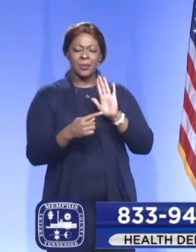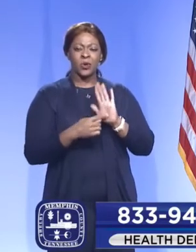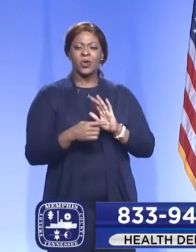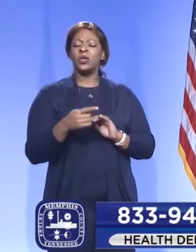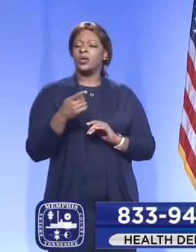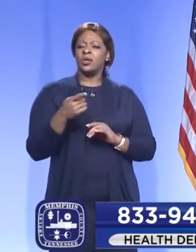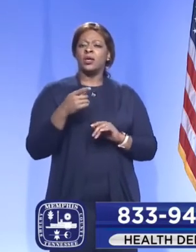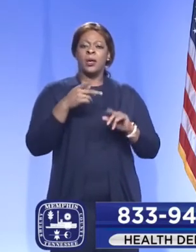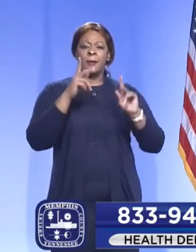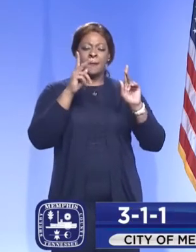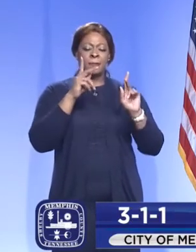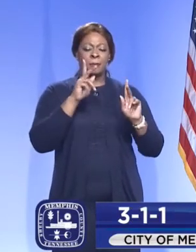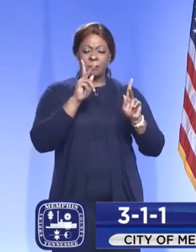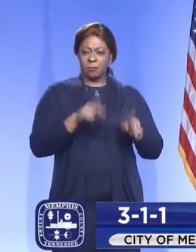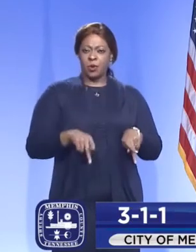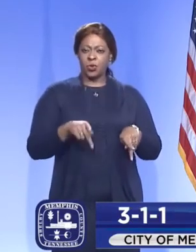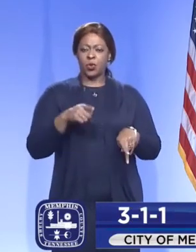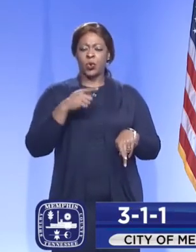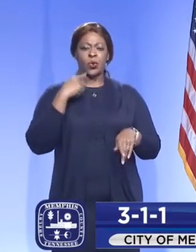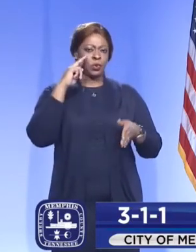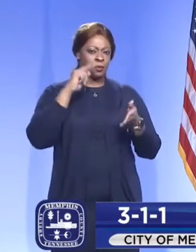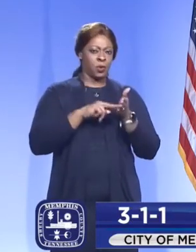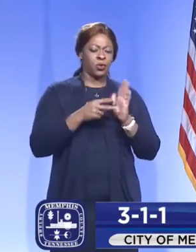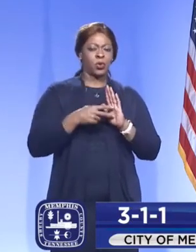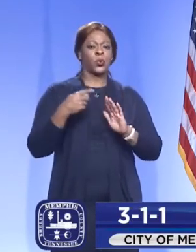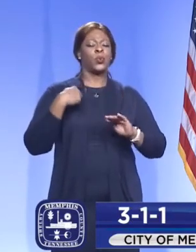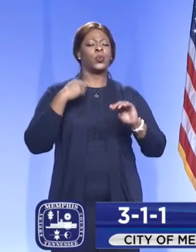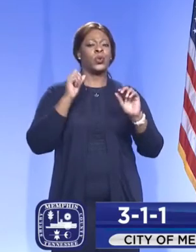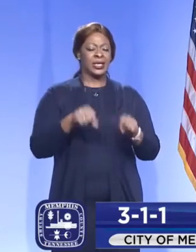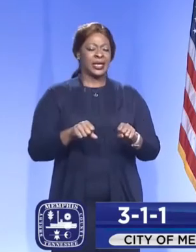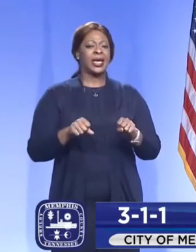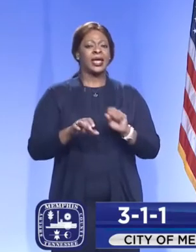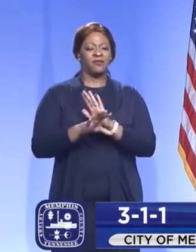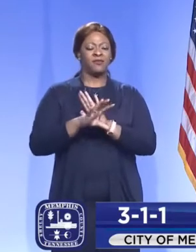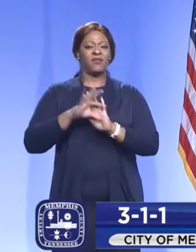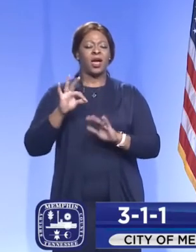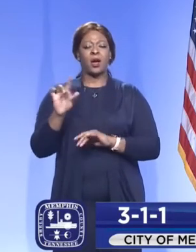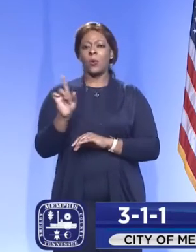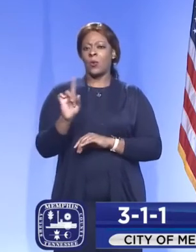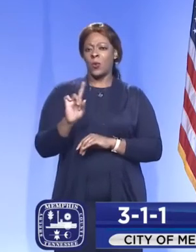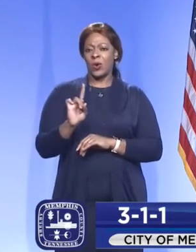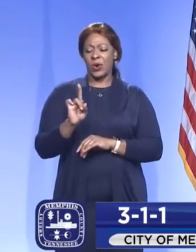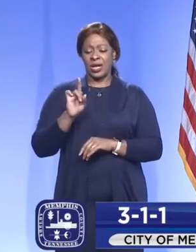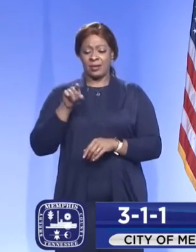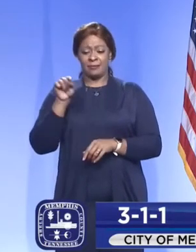got appointments available, and anybody who needs a test, please come get one. But the